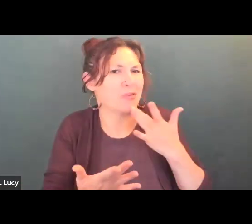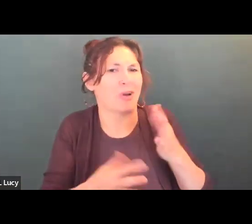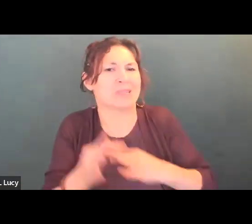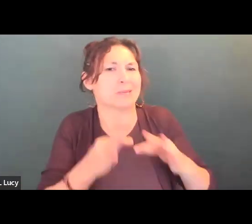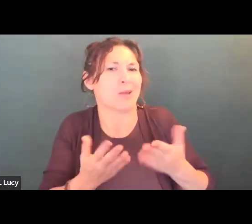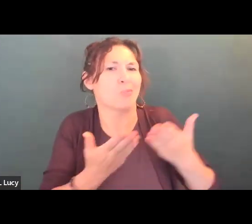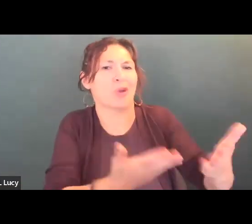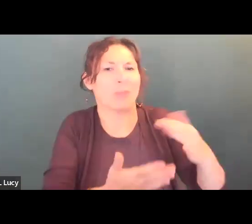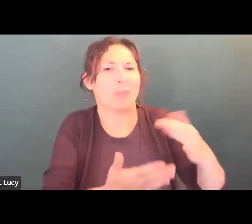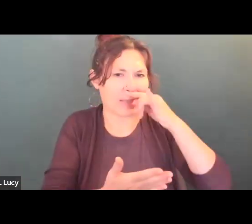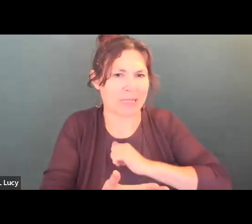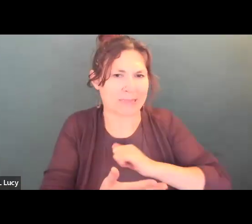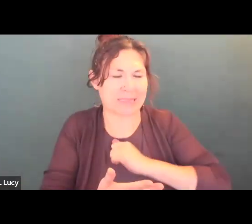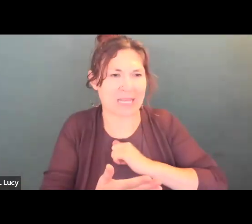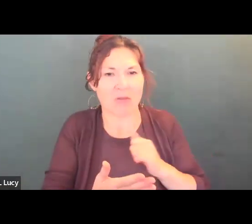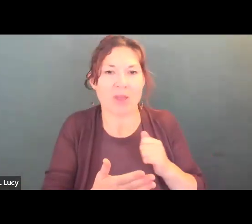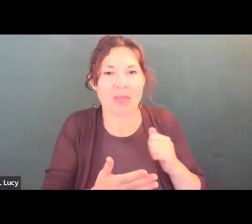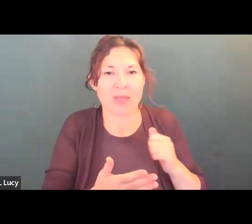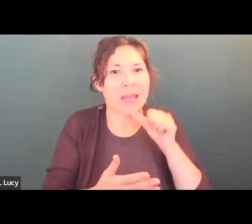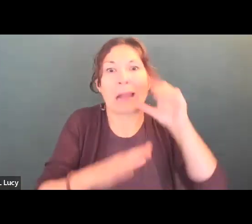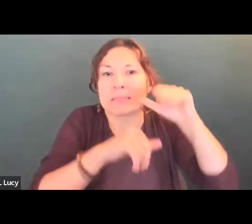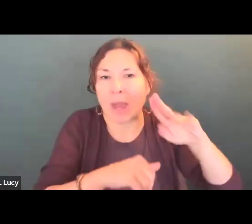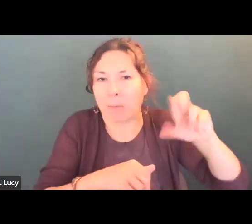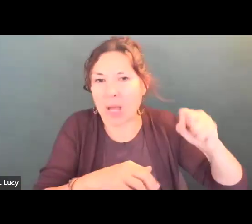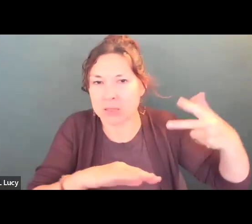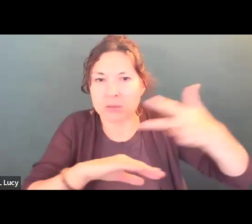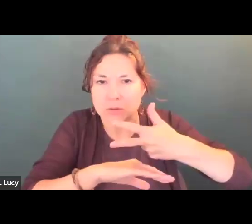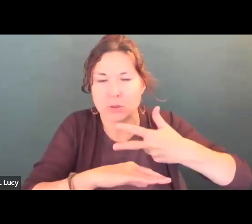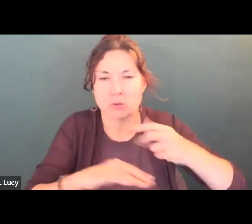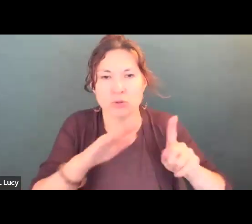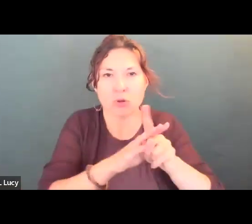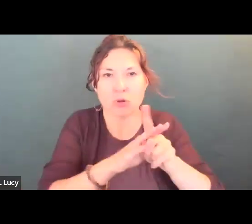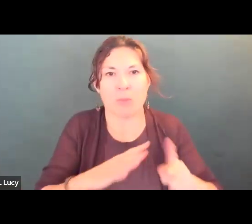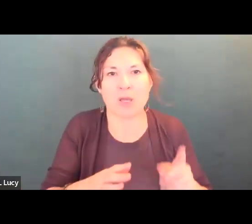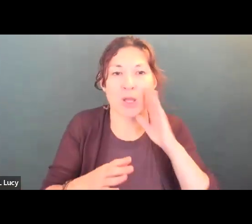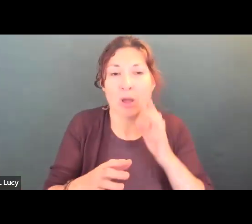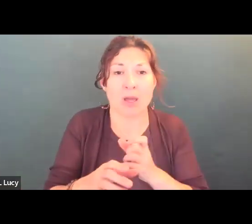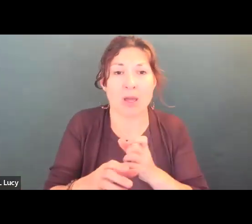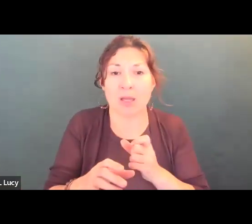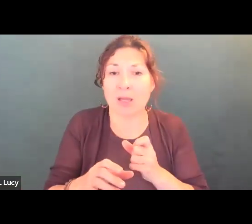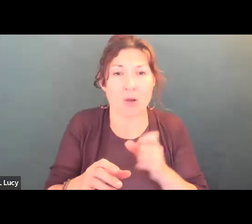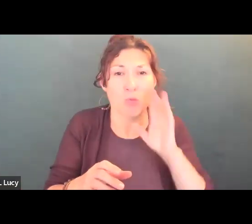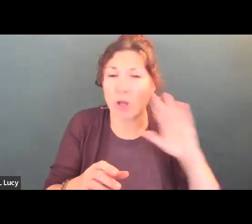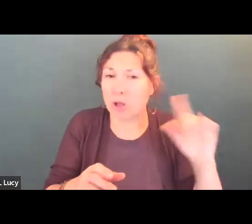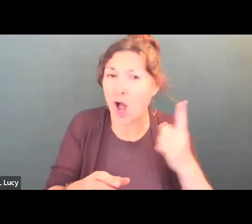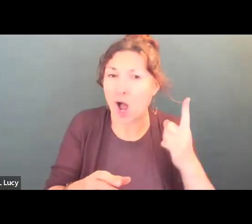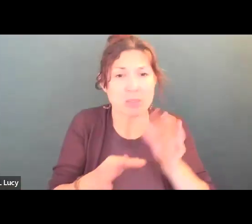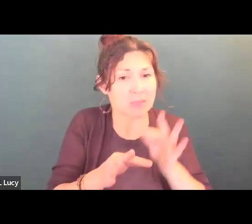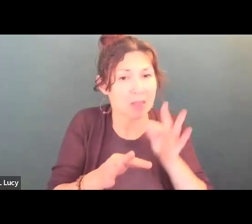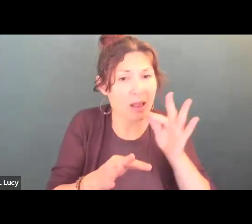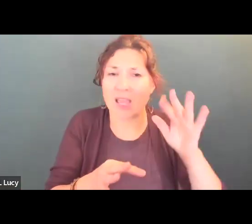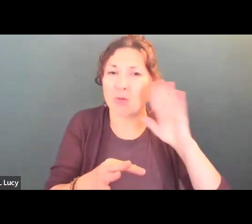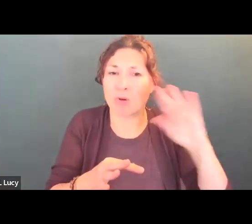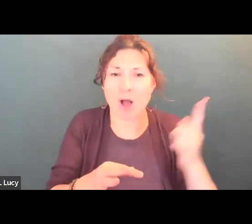do that planning and that preemptive communication for day one next year, because we're always going to have delay. Who's this kid? Who's coming? What's